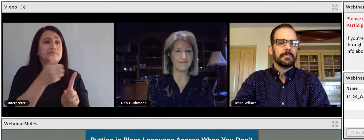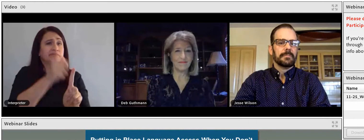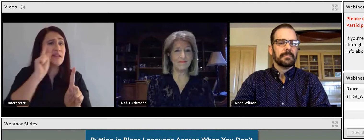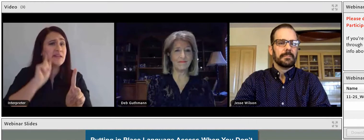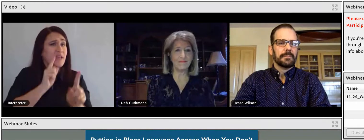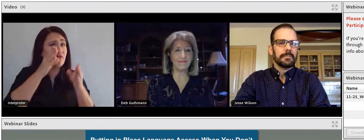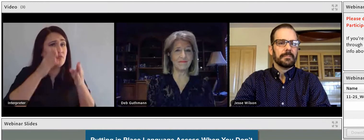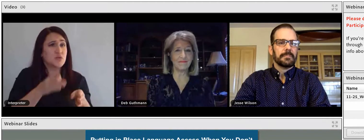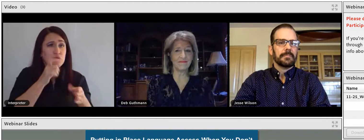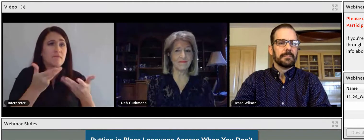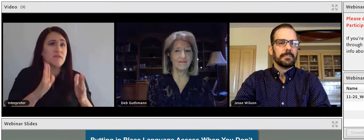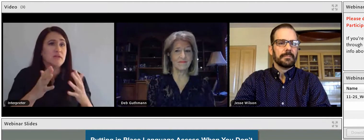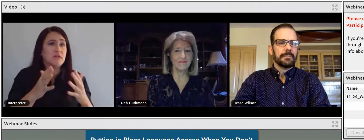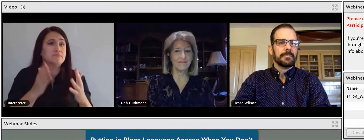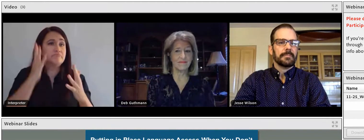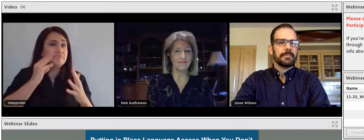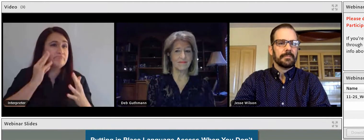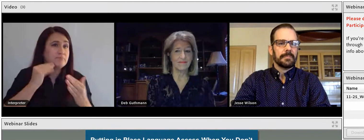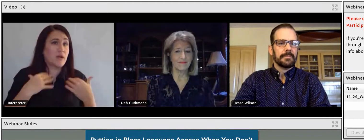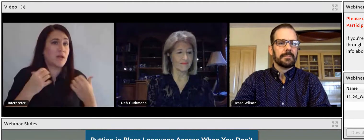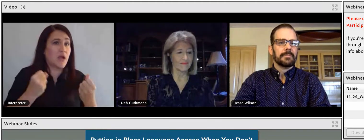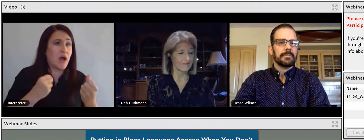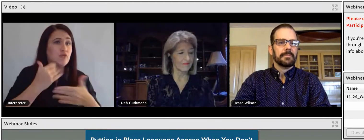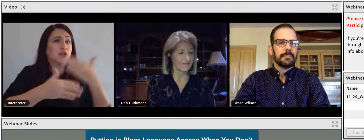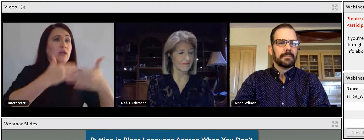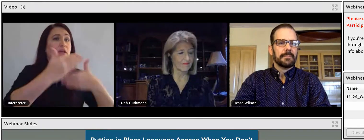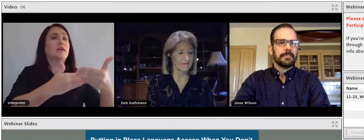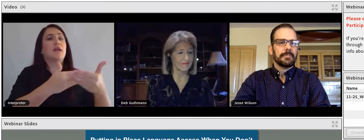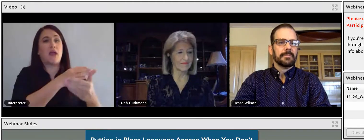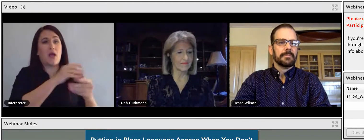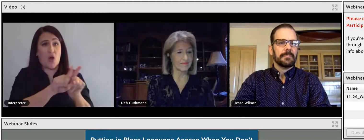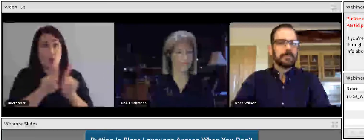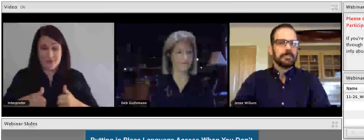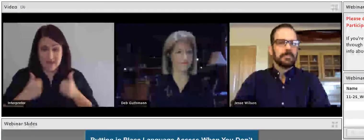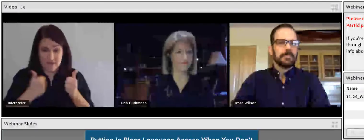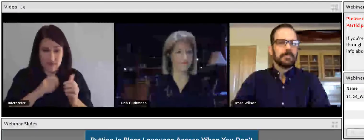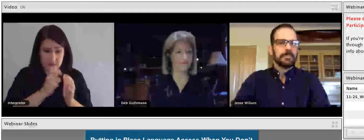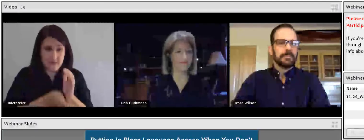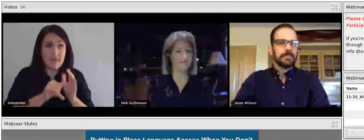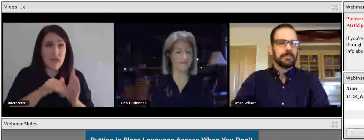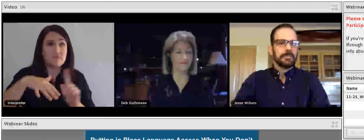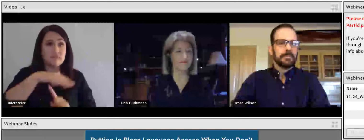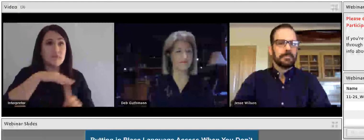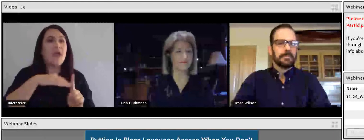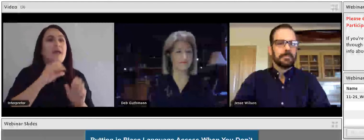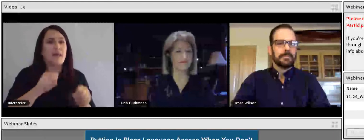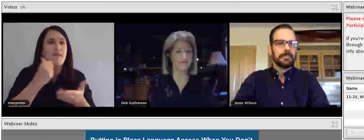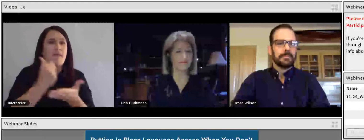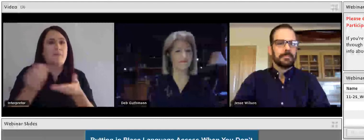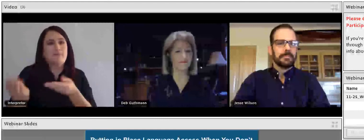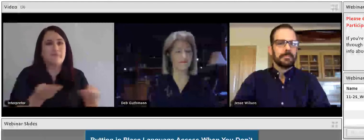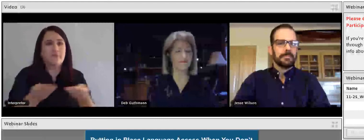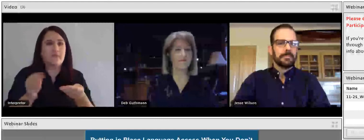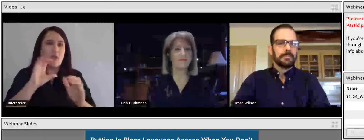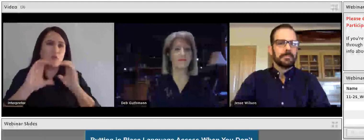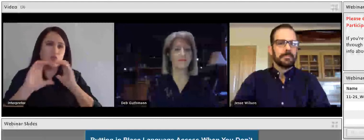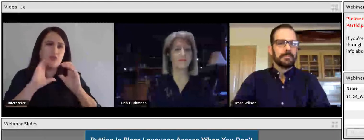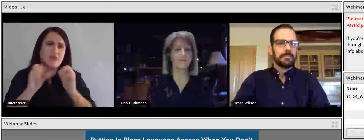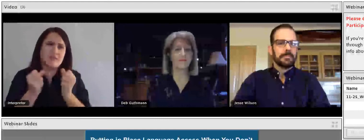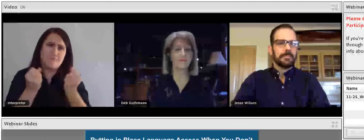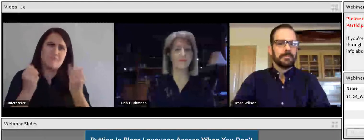gone through recovery, who is living life in recovery, who can help bridge that cultural and communication. So there's a lot of layers